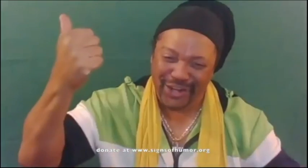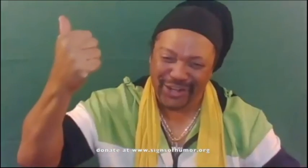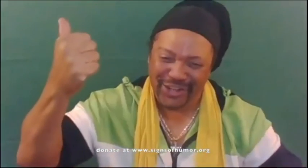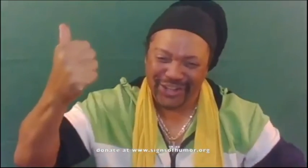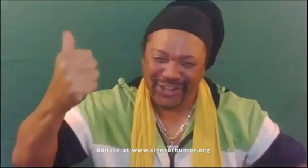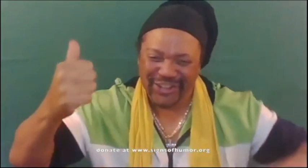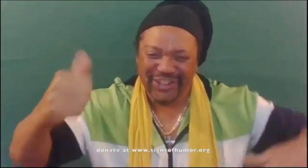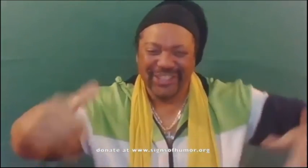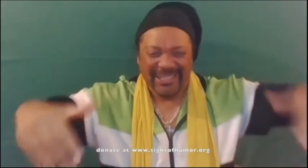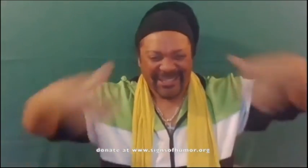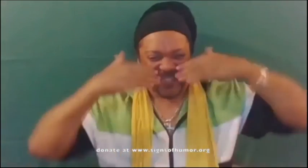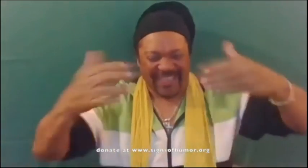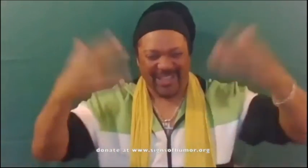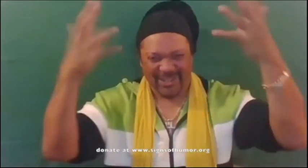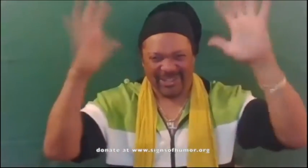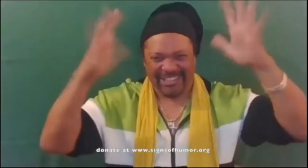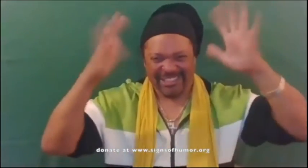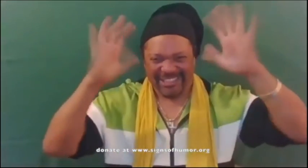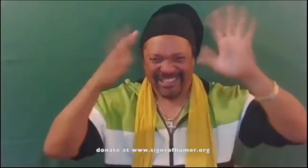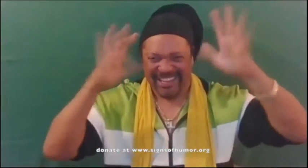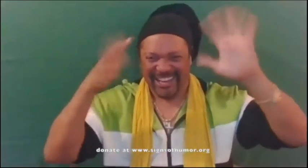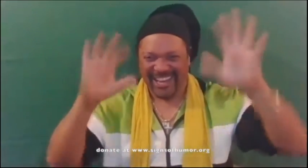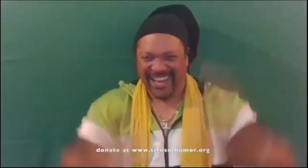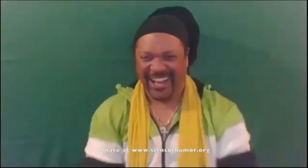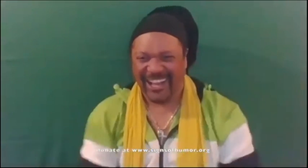We respected our elders. And that's it, y'all. I